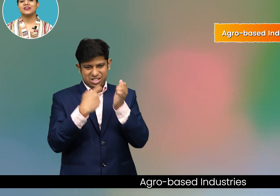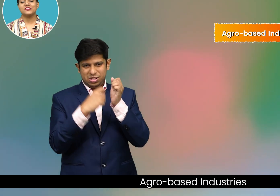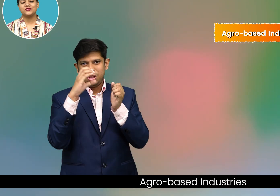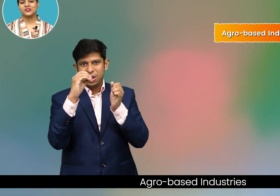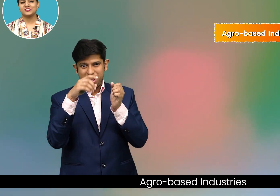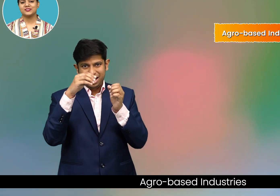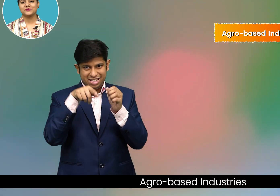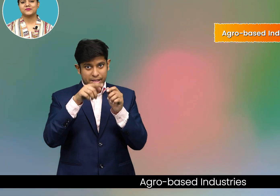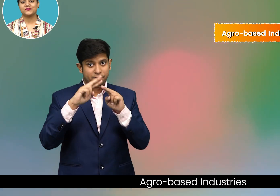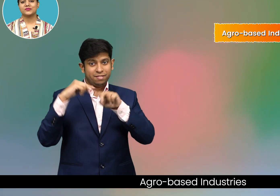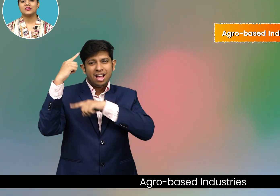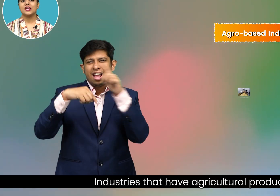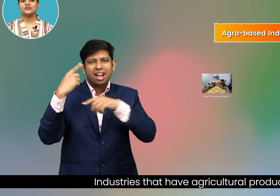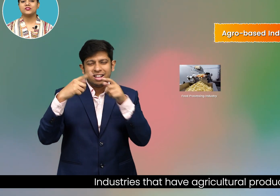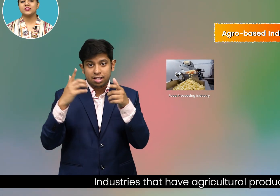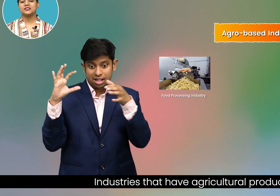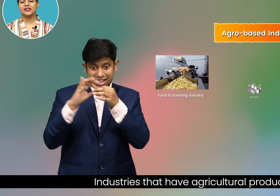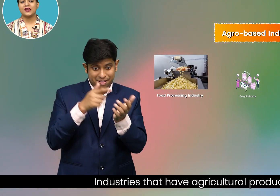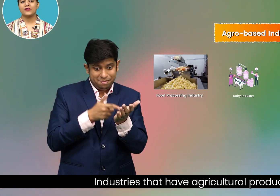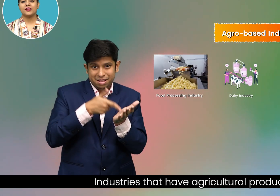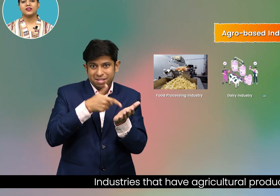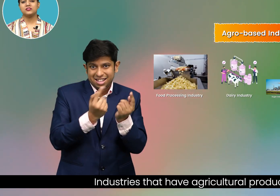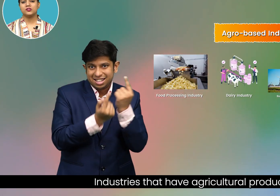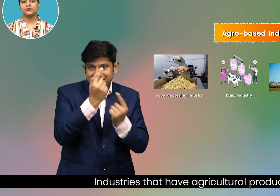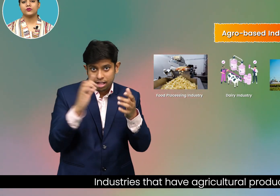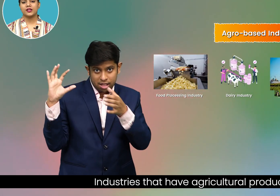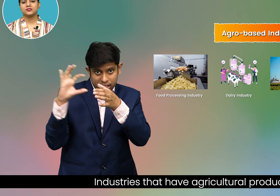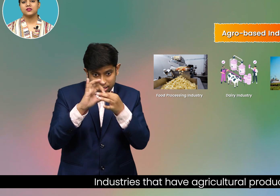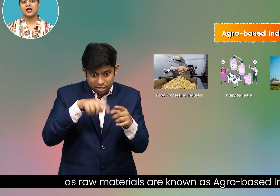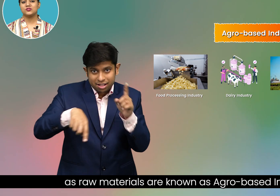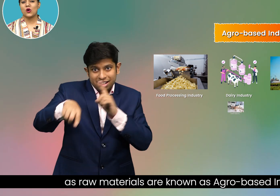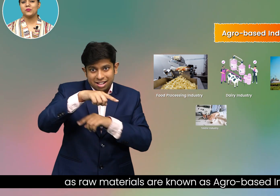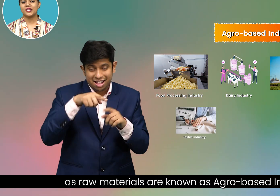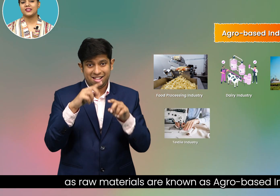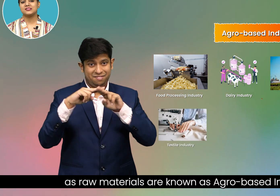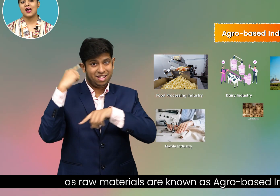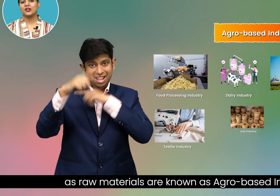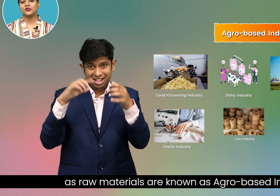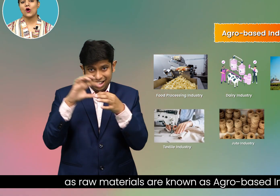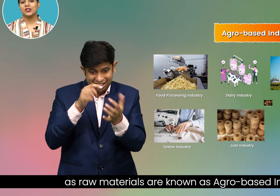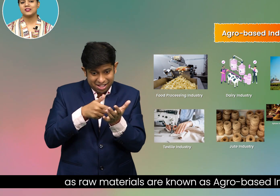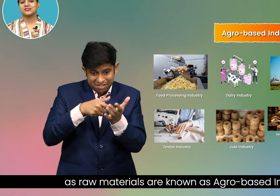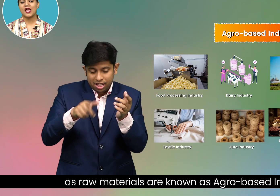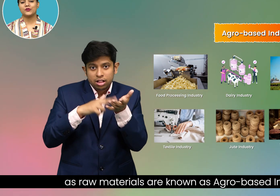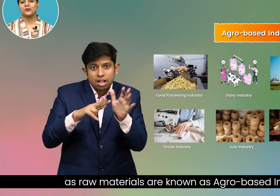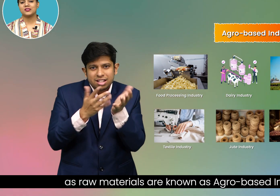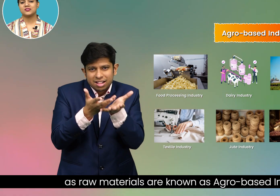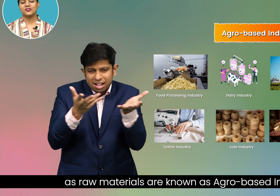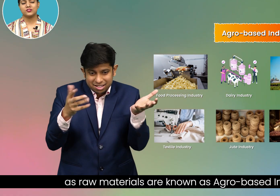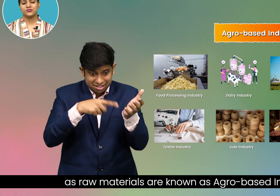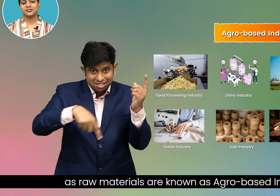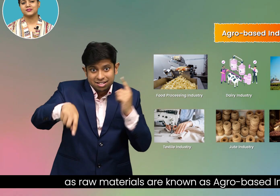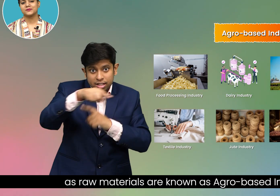Agro-based industries. Industries that have agricultural products as raw materials are known as